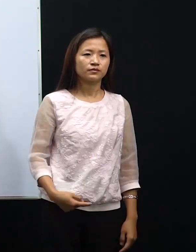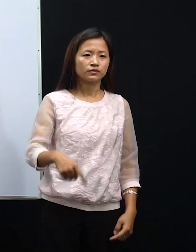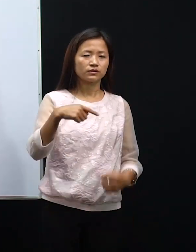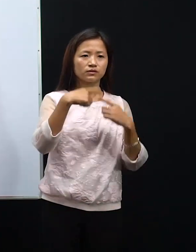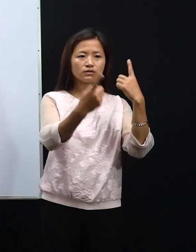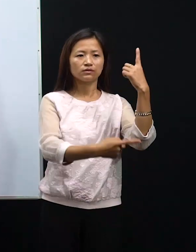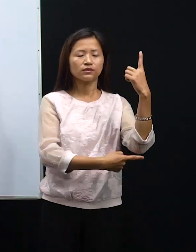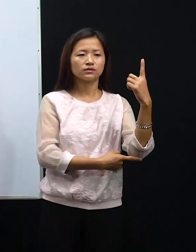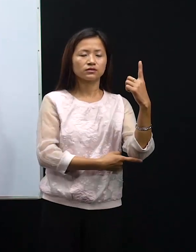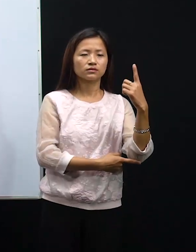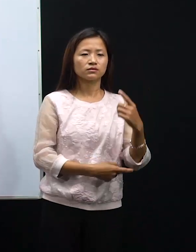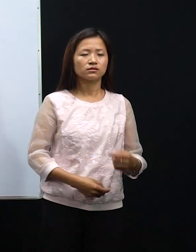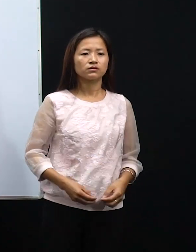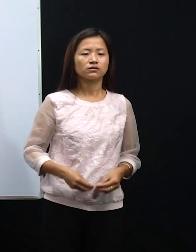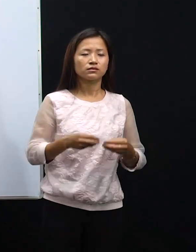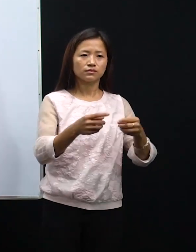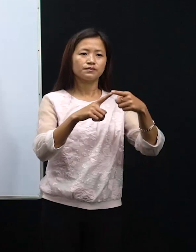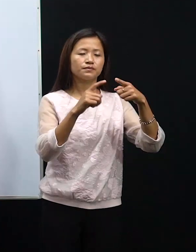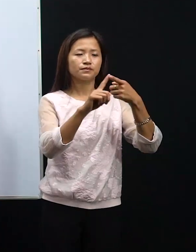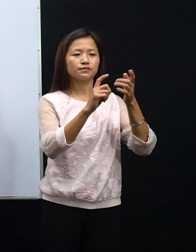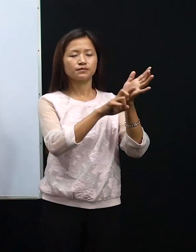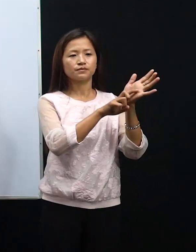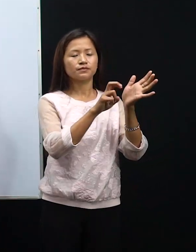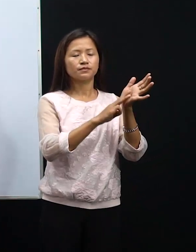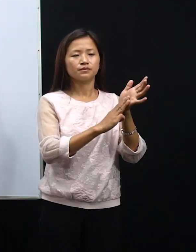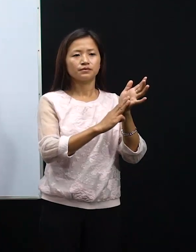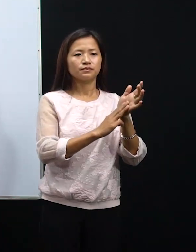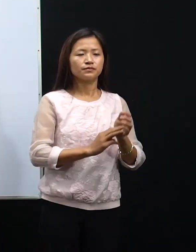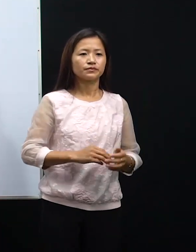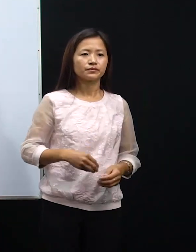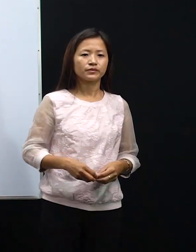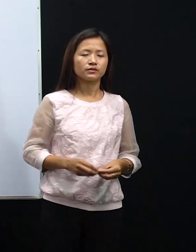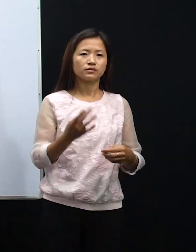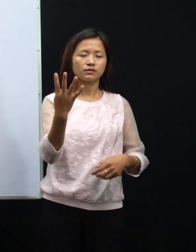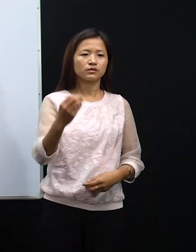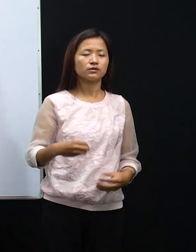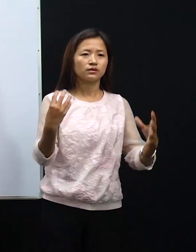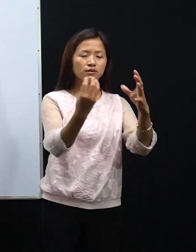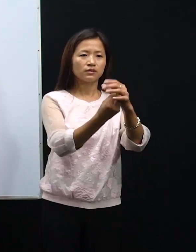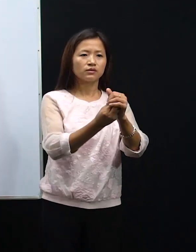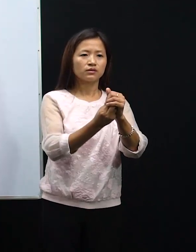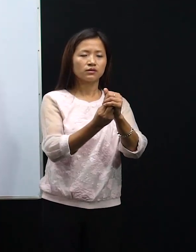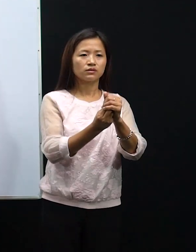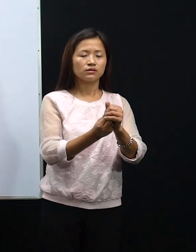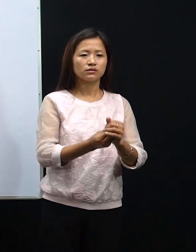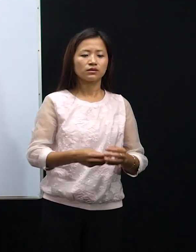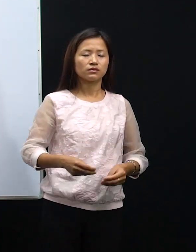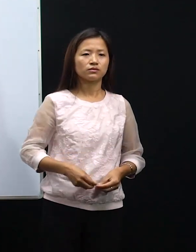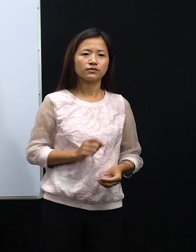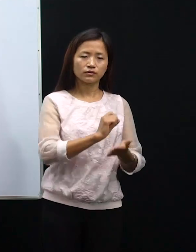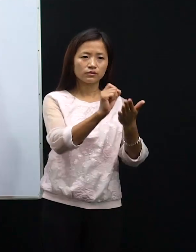term, 7x squared, there is no number to add with. So you will simply bring it down and write it as it